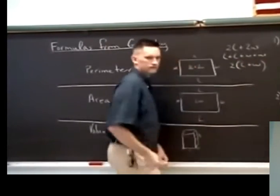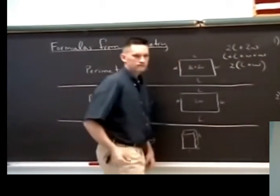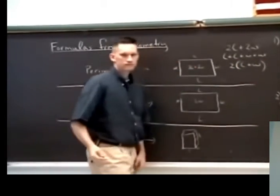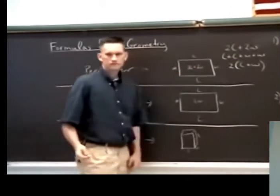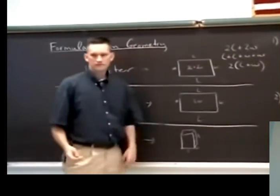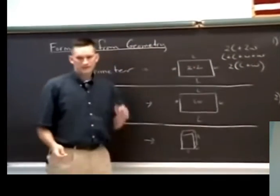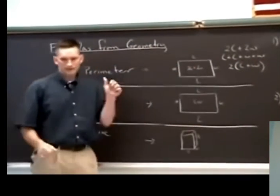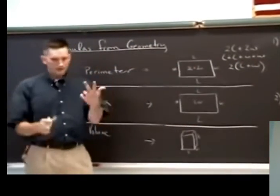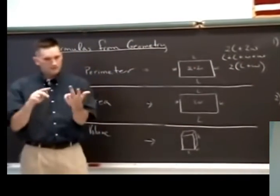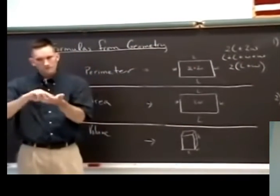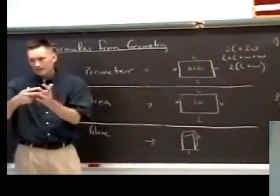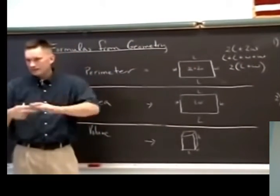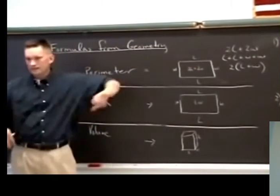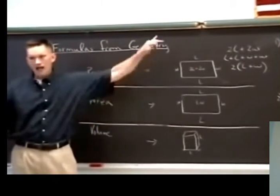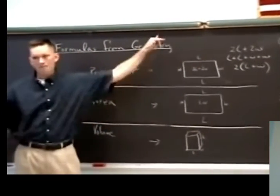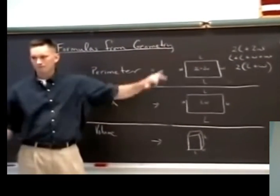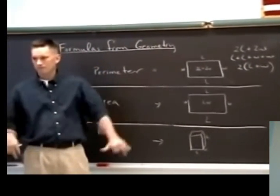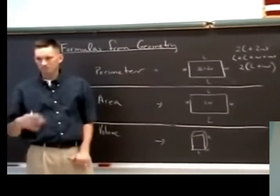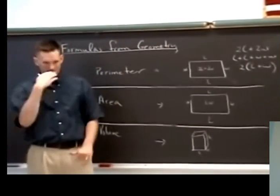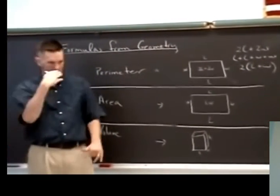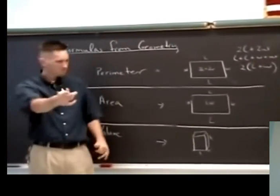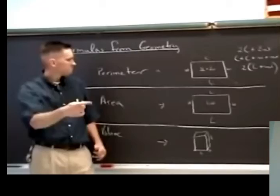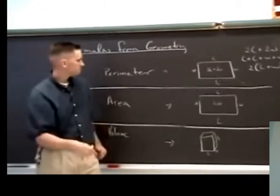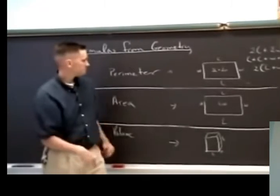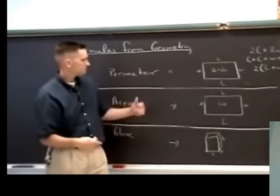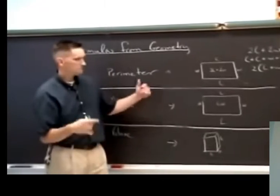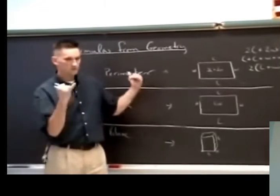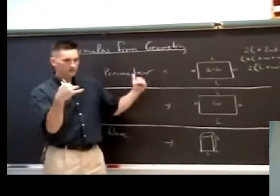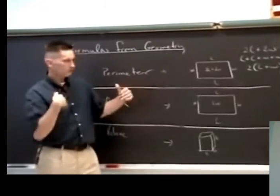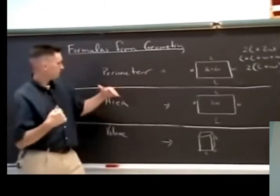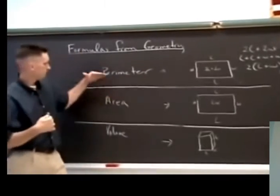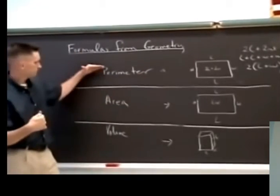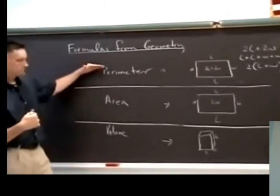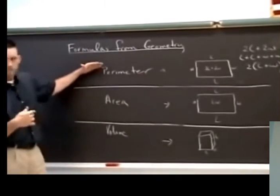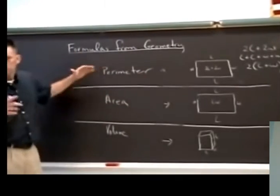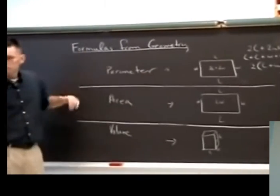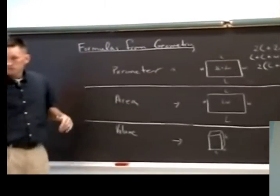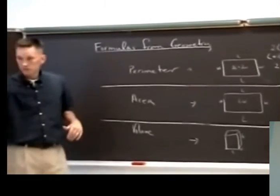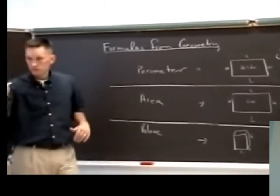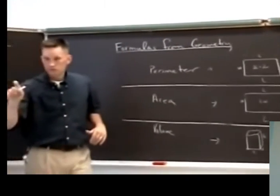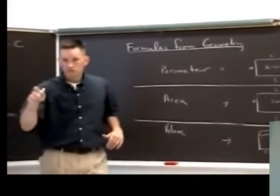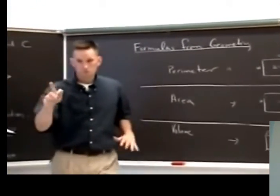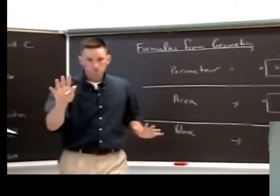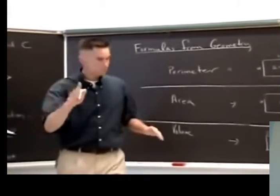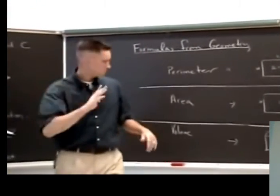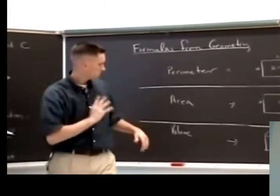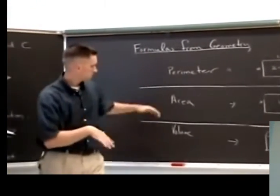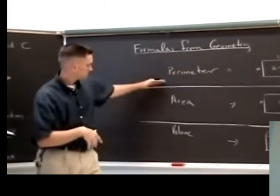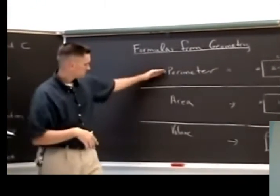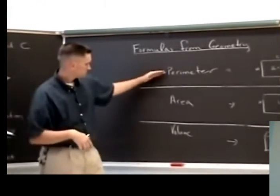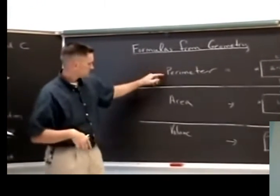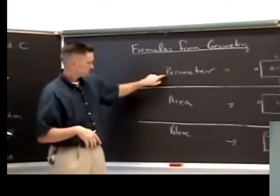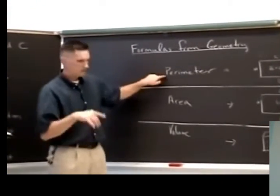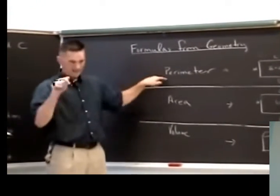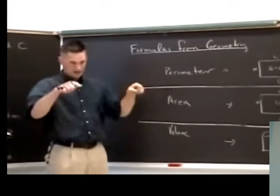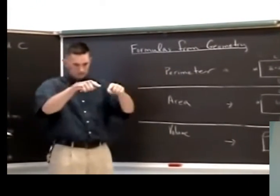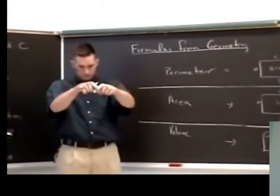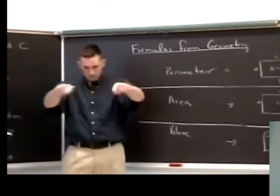correct. You do figure out the length plus the width and then multiply that by 2. Okay, is everyone good on perimeter?